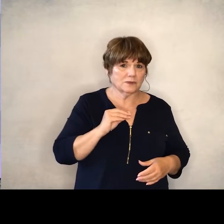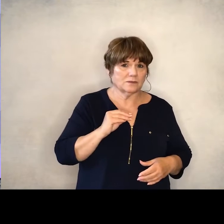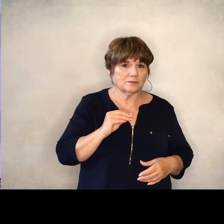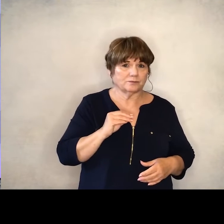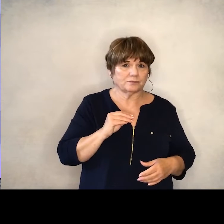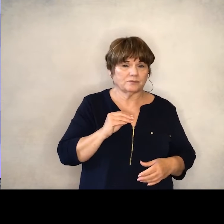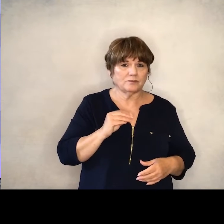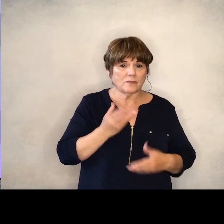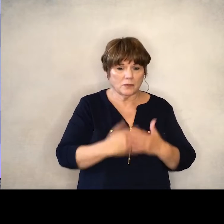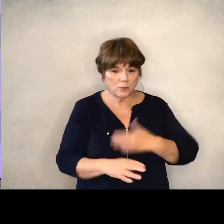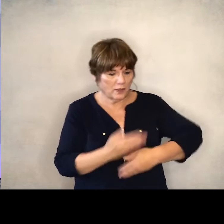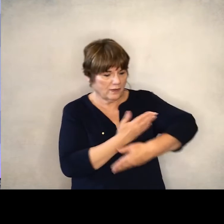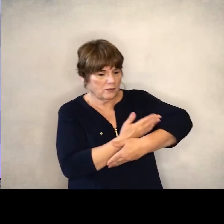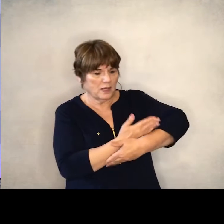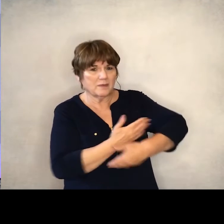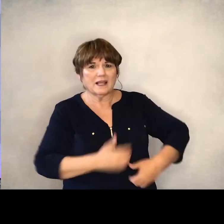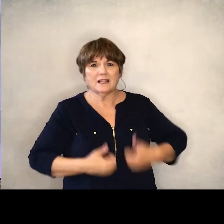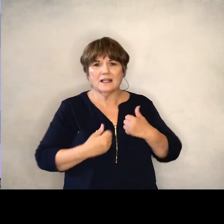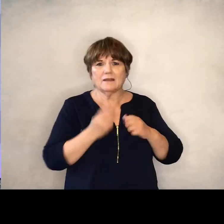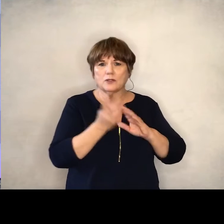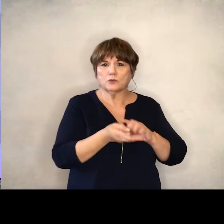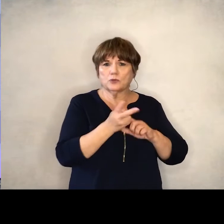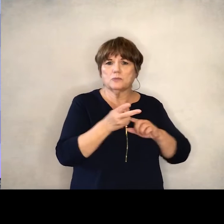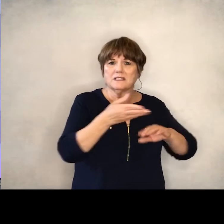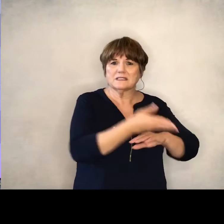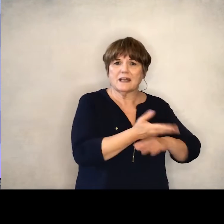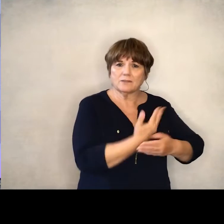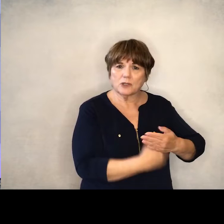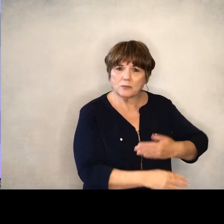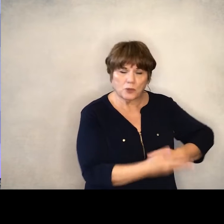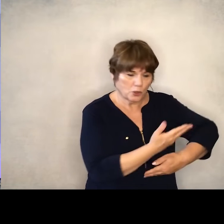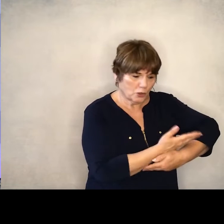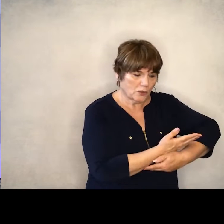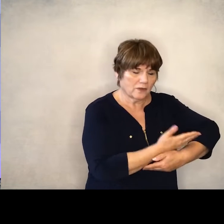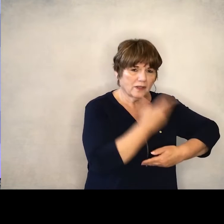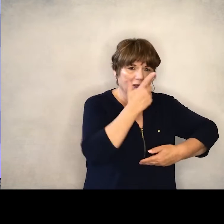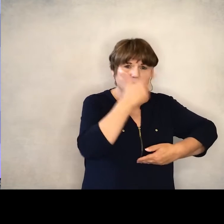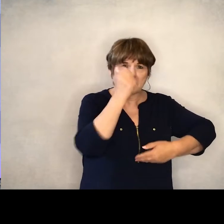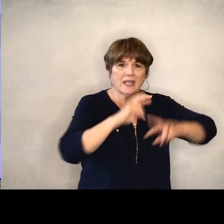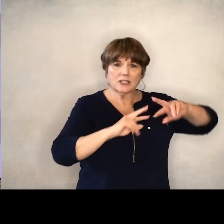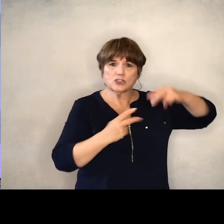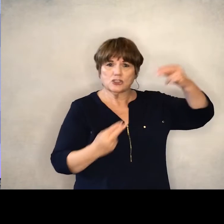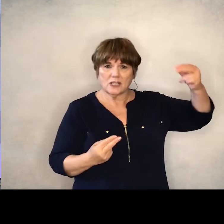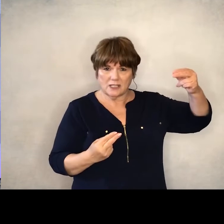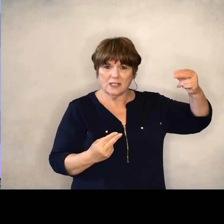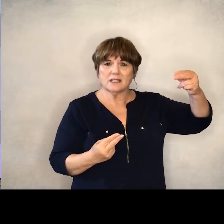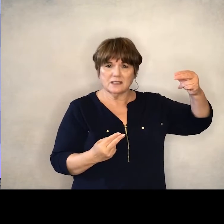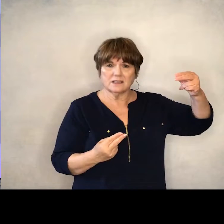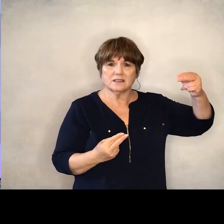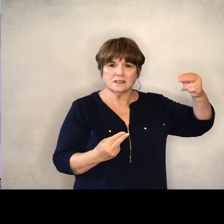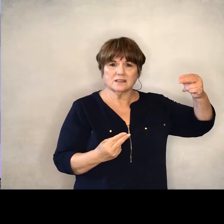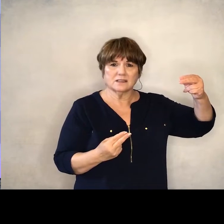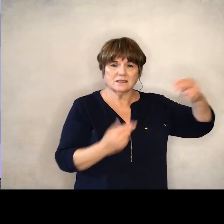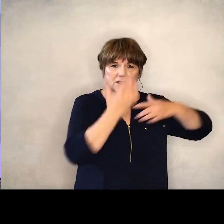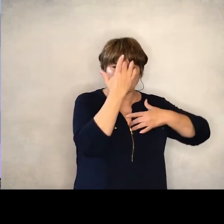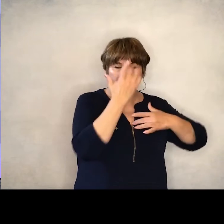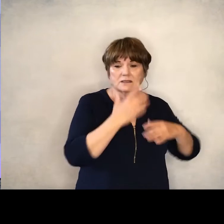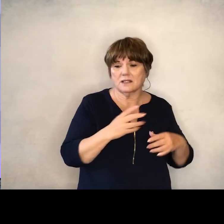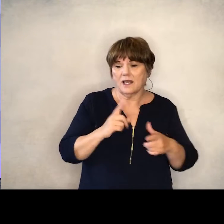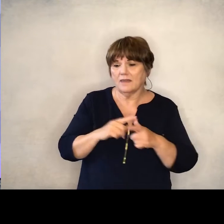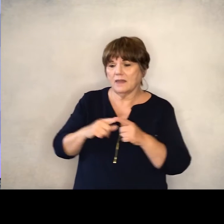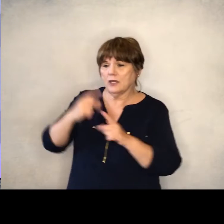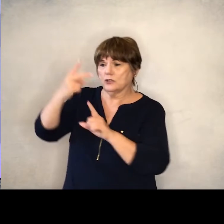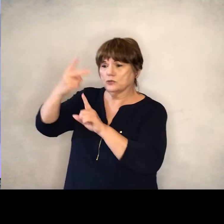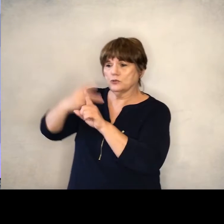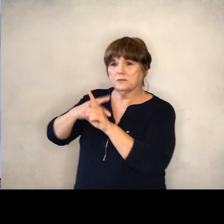baby who lived for only 2 minutes after birth because of a genetic condition, and then just 2 months later,